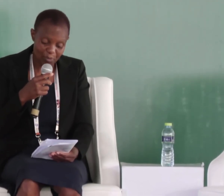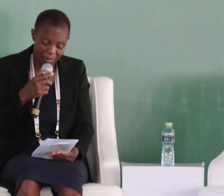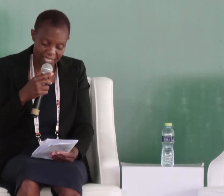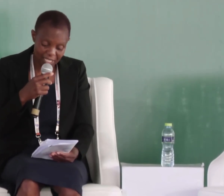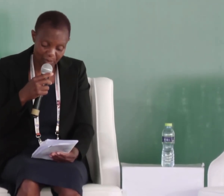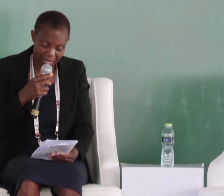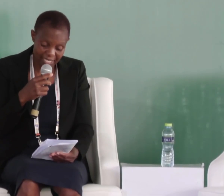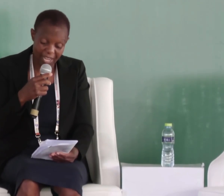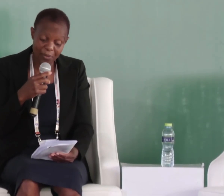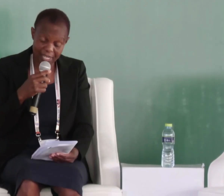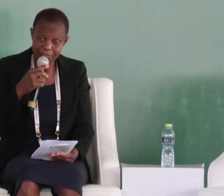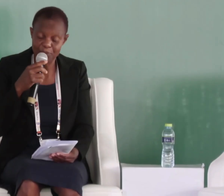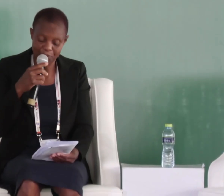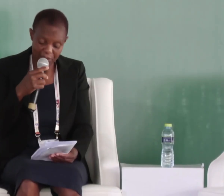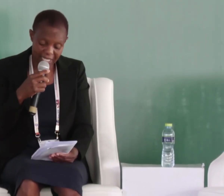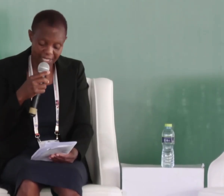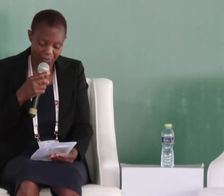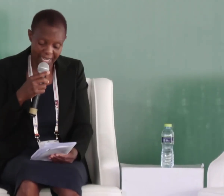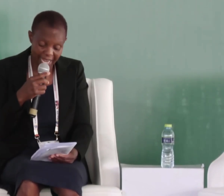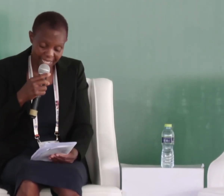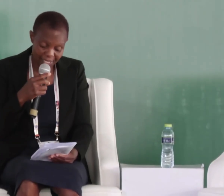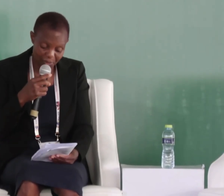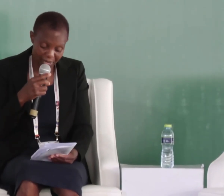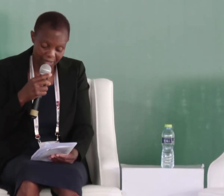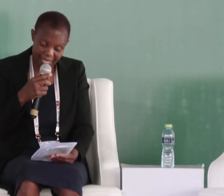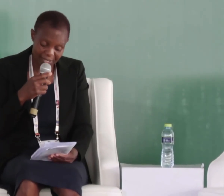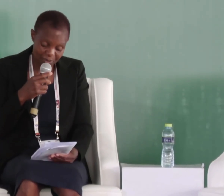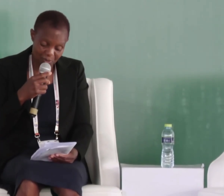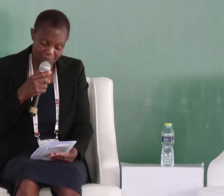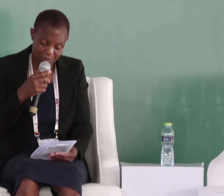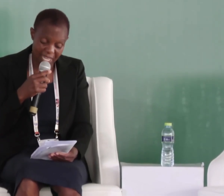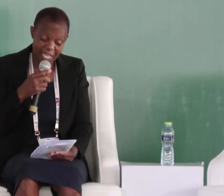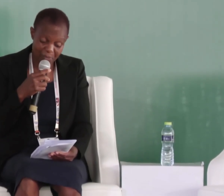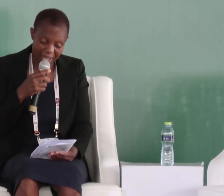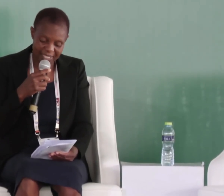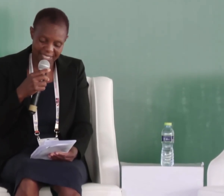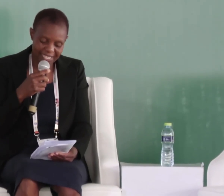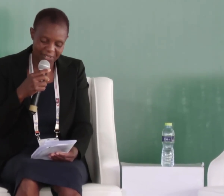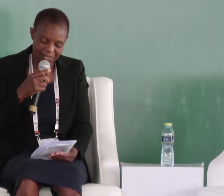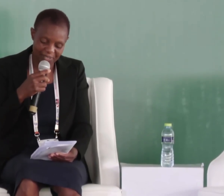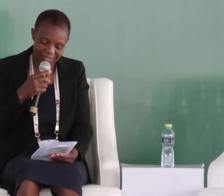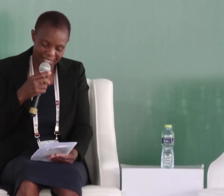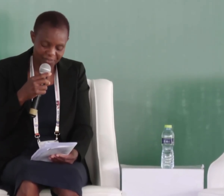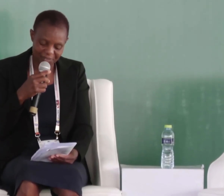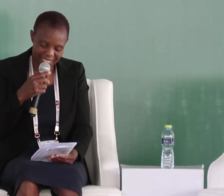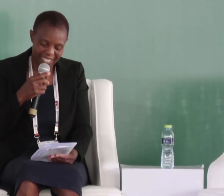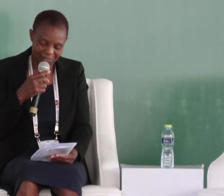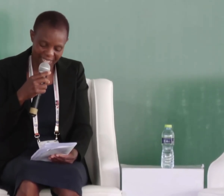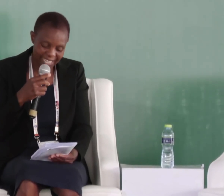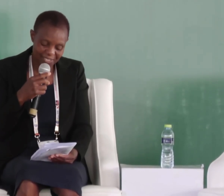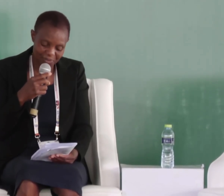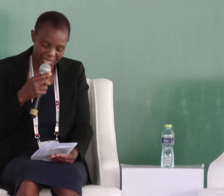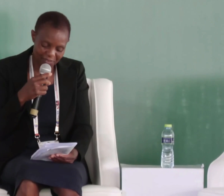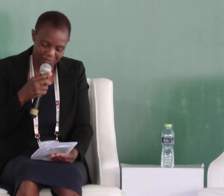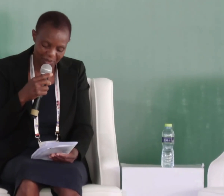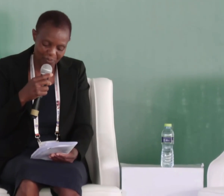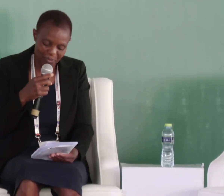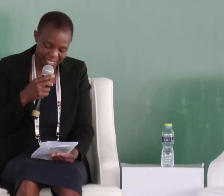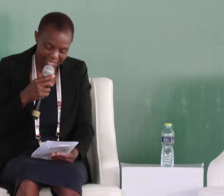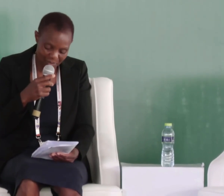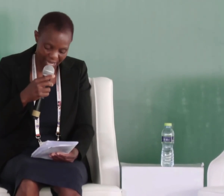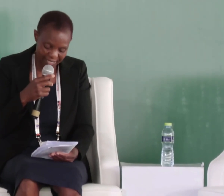and participation, how gift vouchers were likely to, the impact that the gift vouchers were likely to have